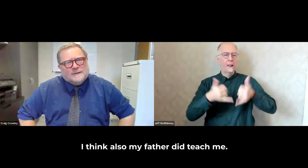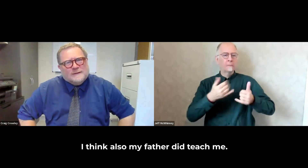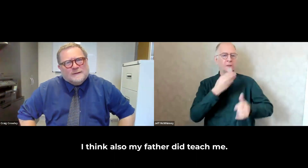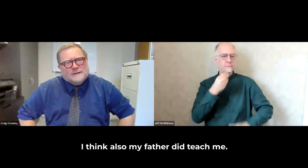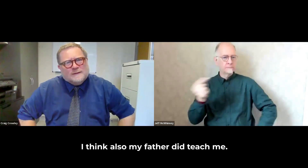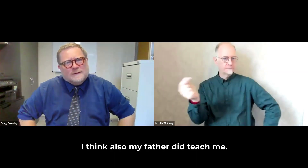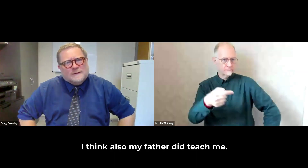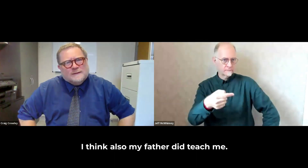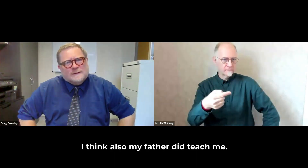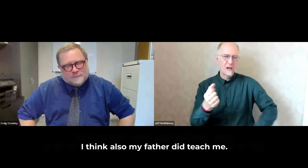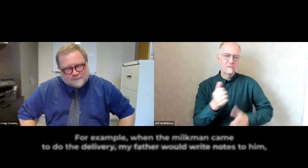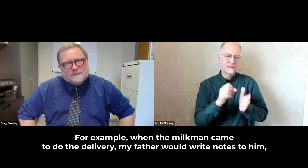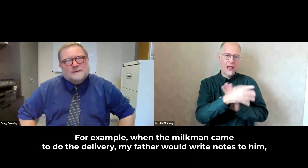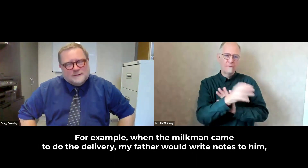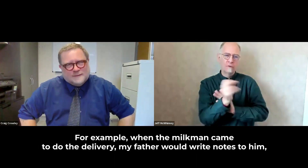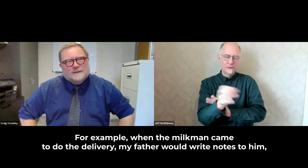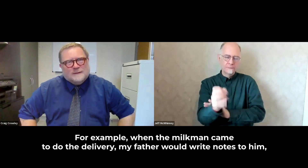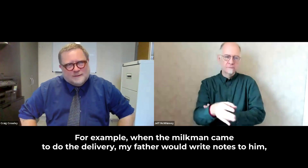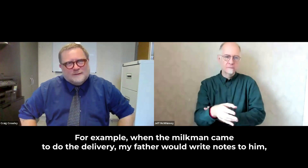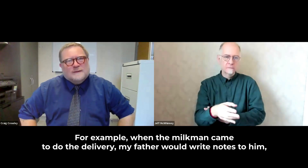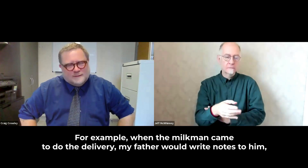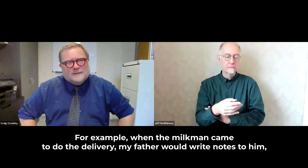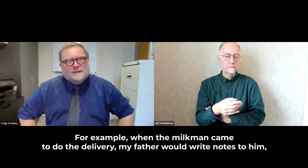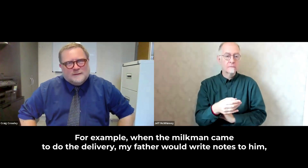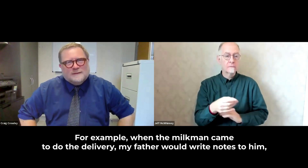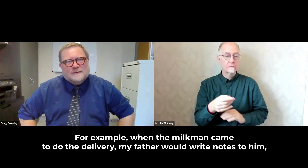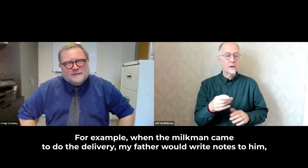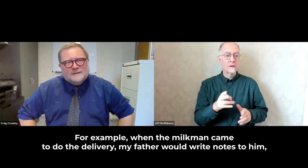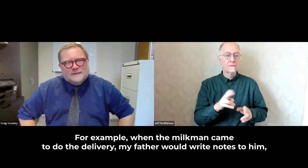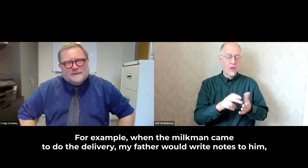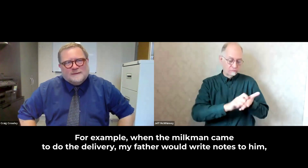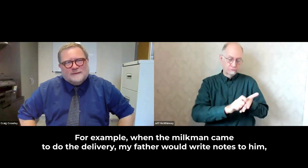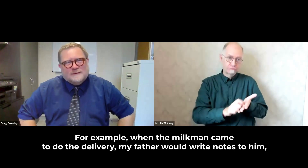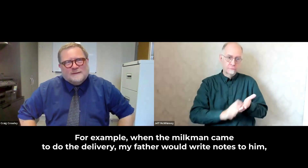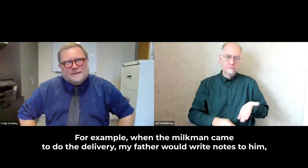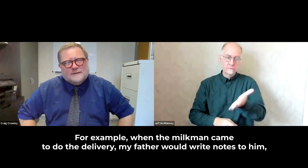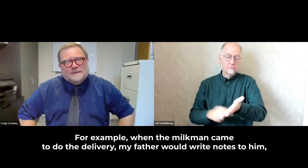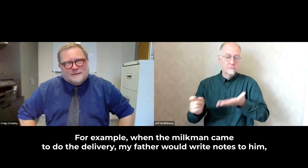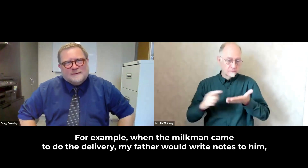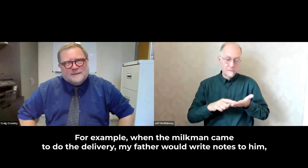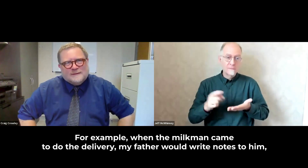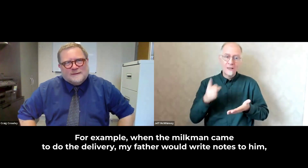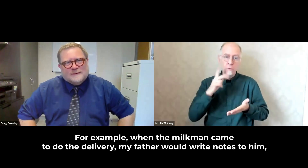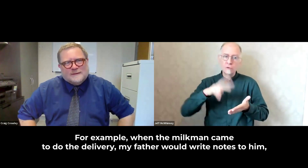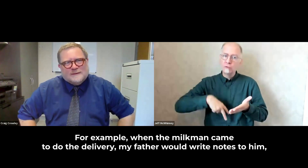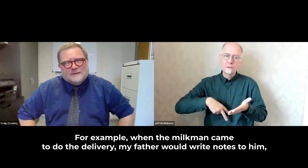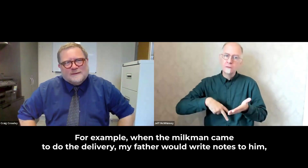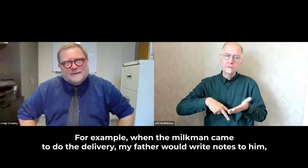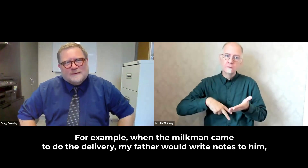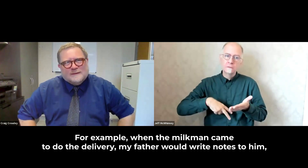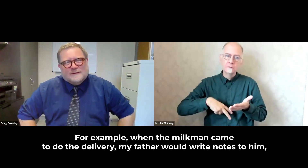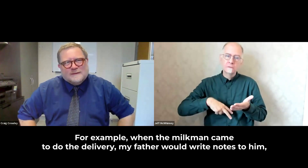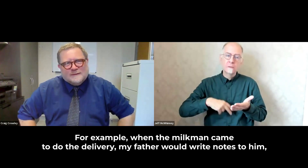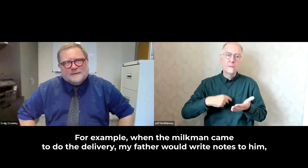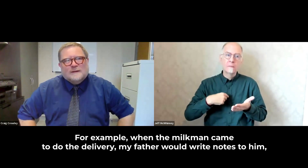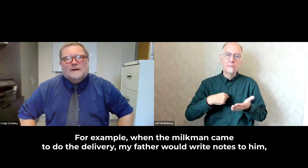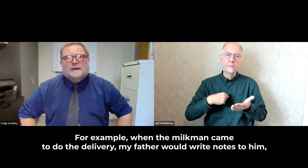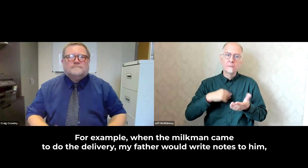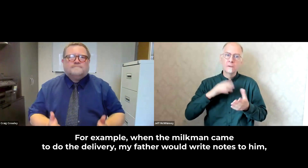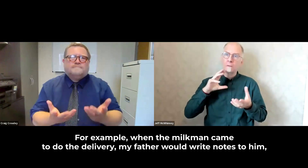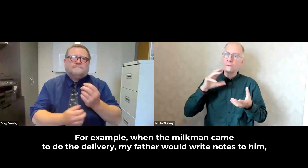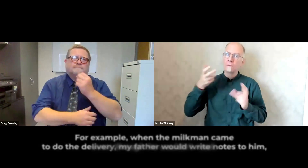did teach me, for example, when the milkman came to do the delivery, my father would write notes to